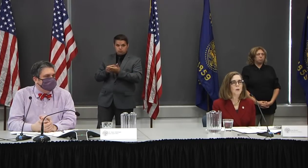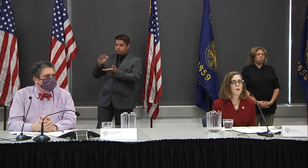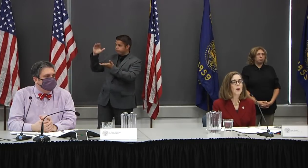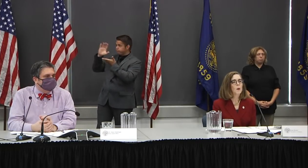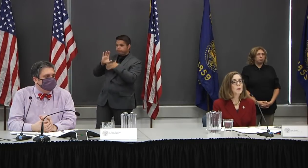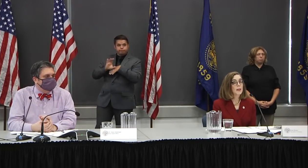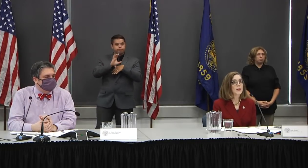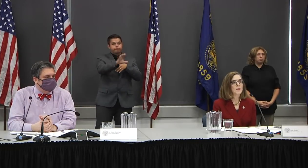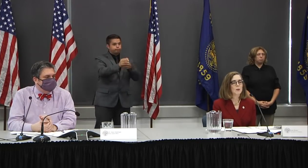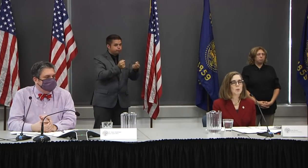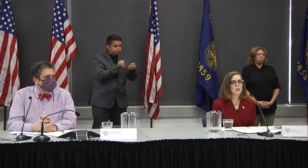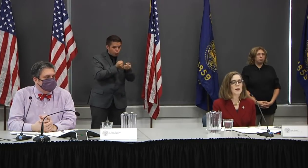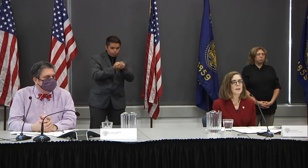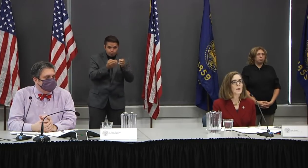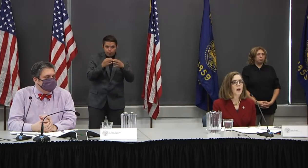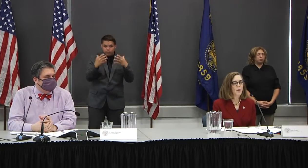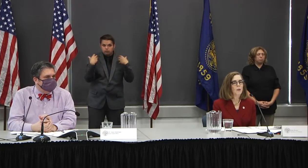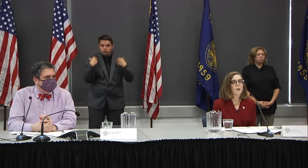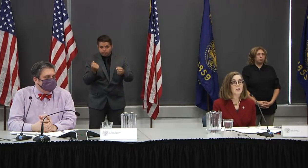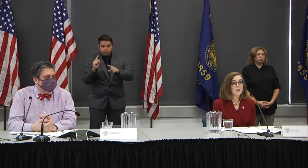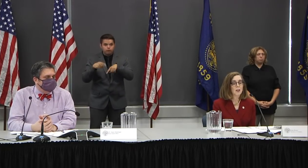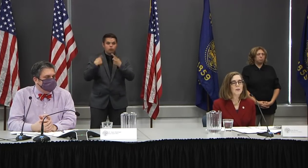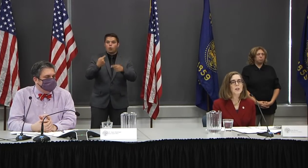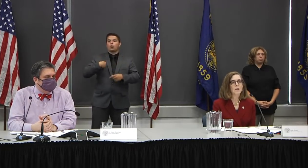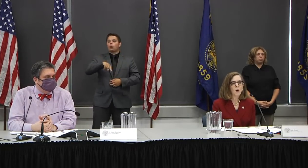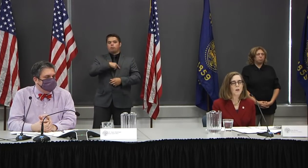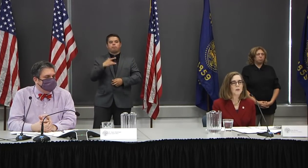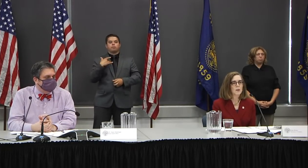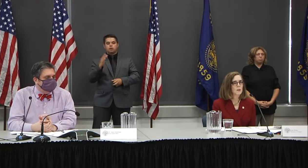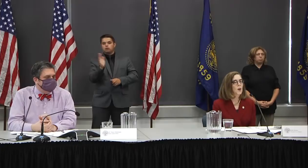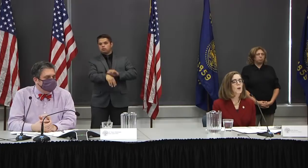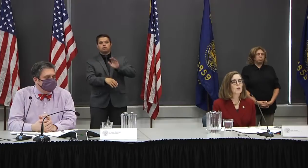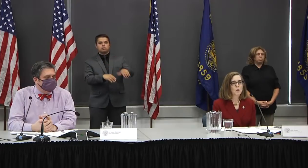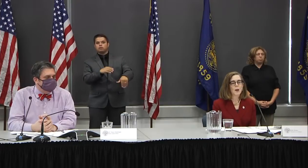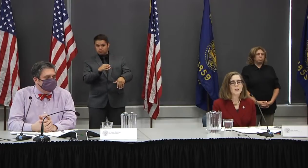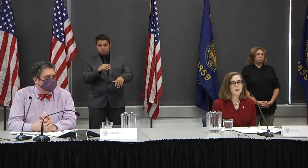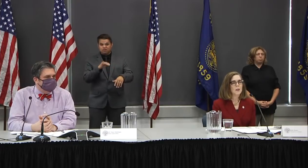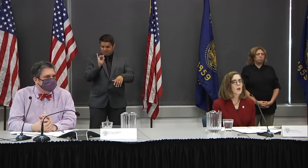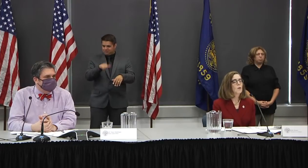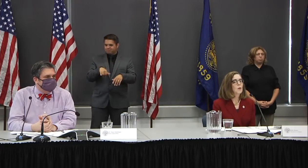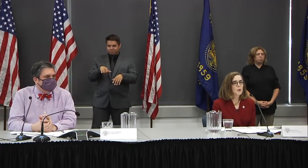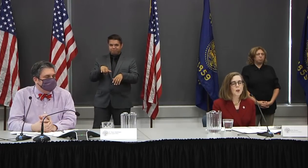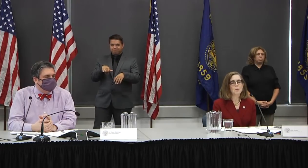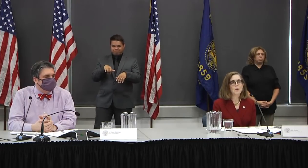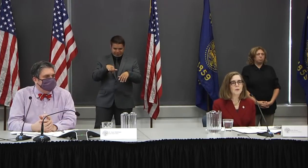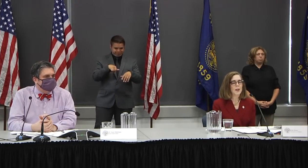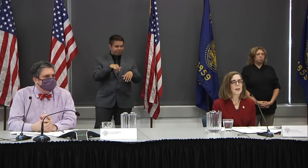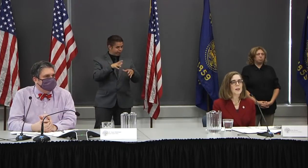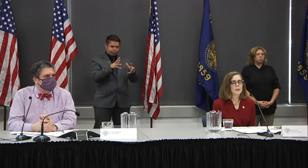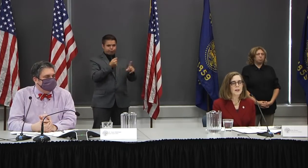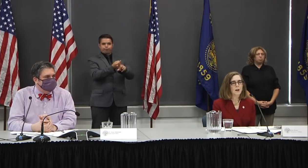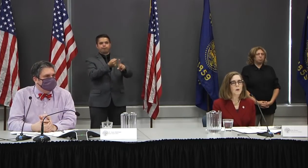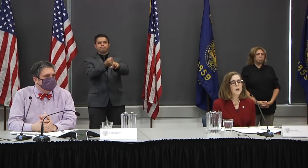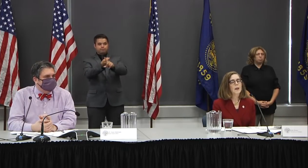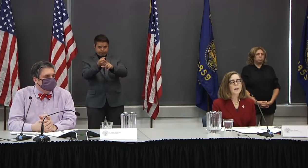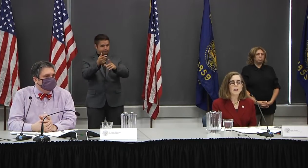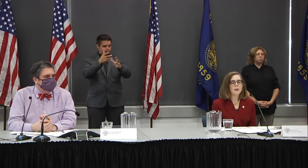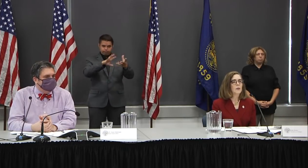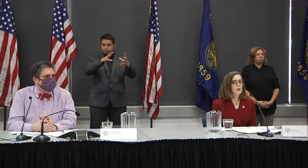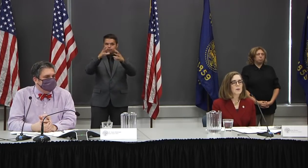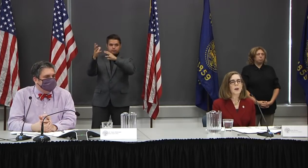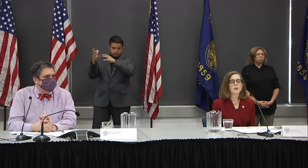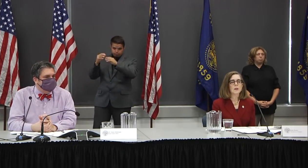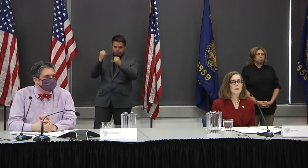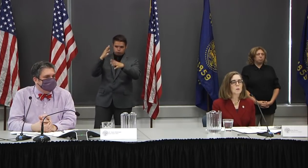public health plays in protecting the health and safety of all of us for granted for a number of decades now. And